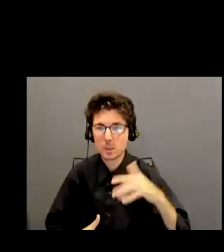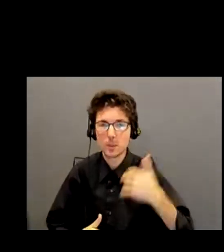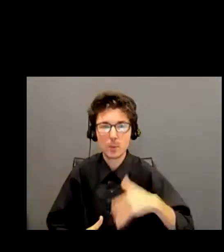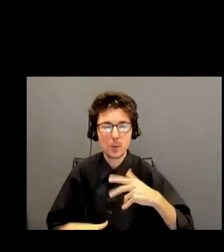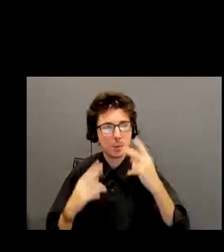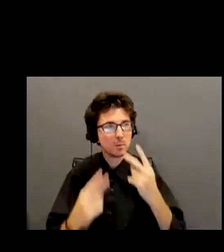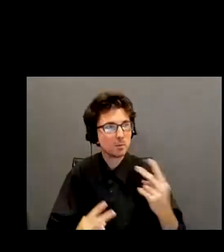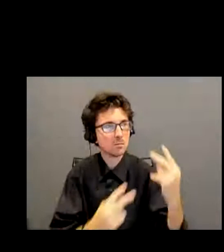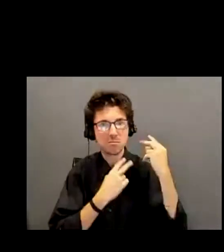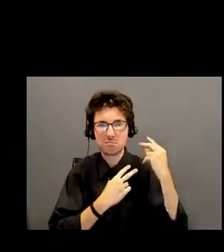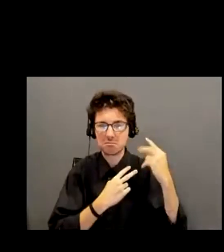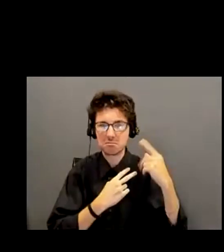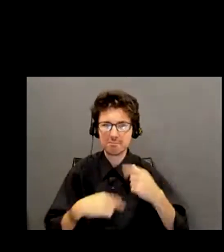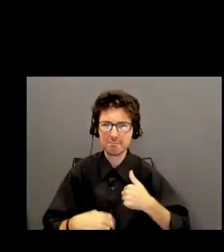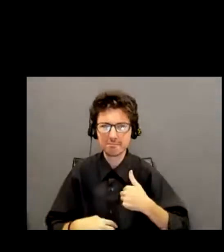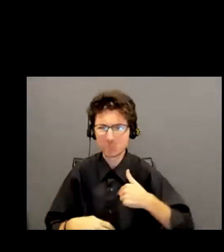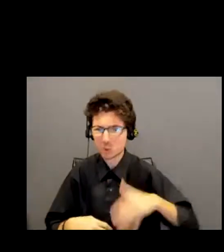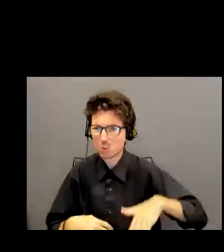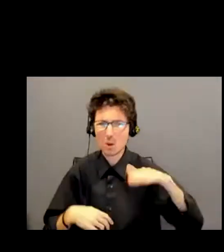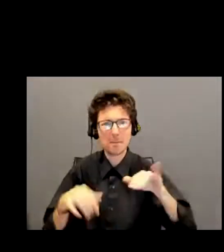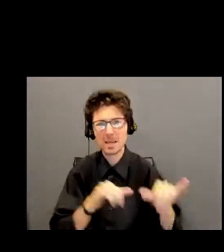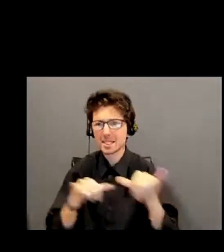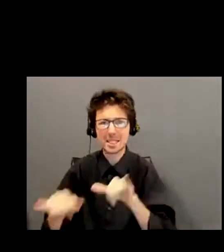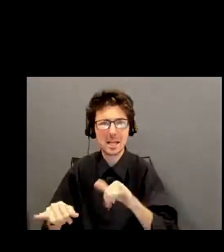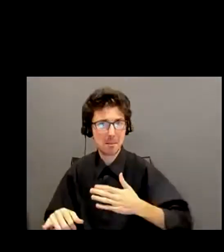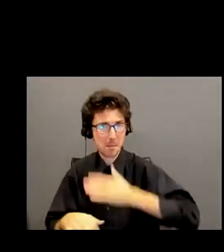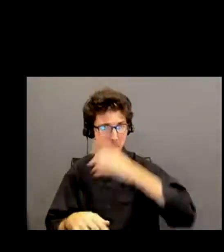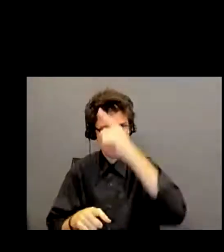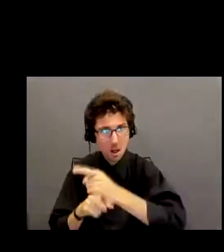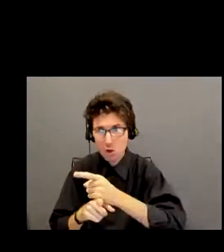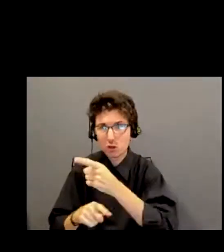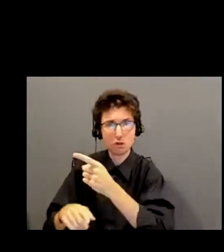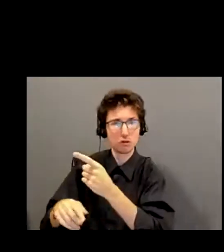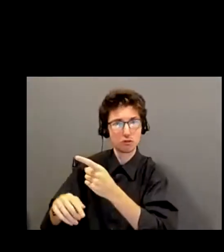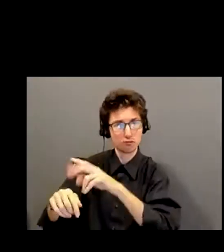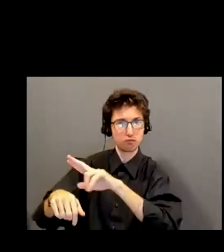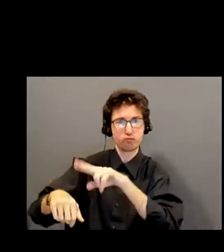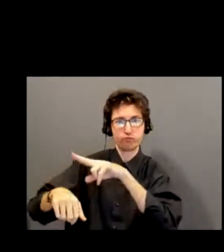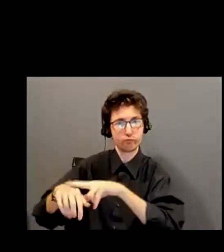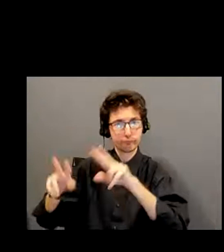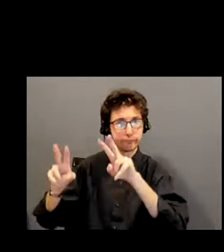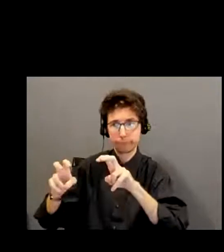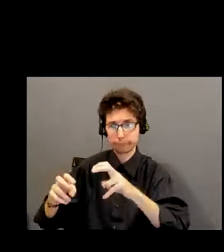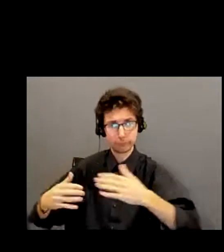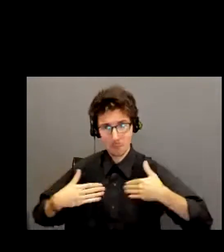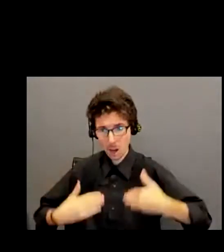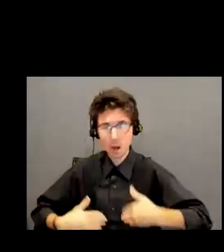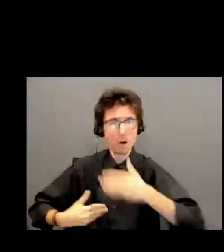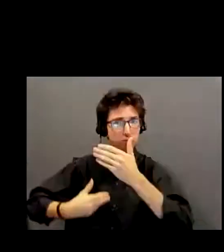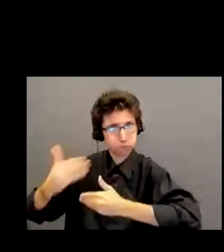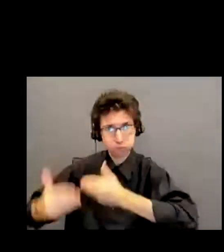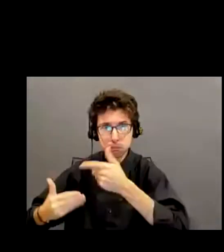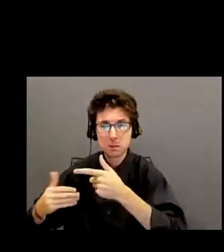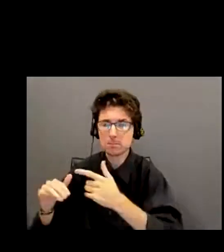any of my brother. My transition from a special education school to a regular school was a